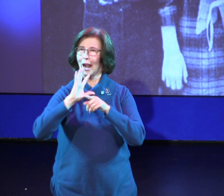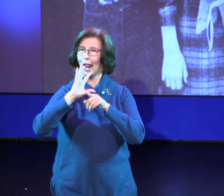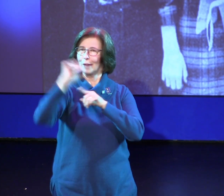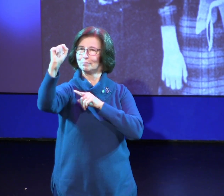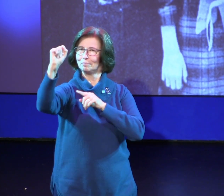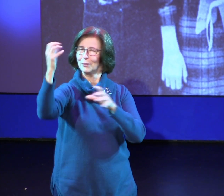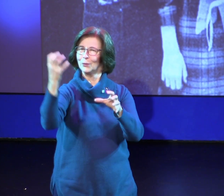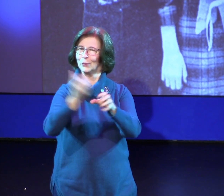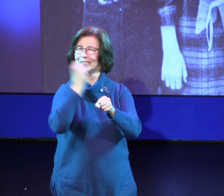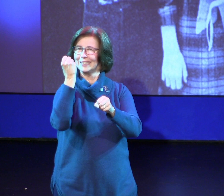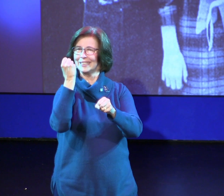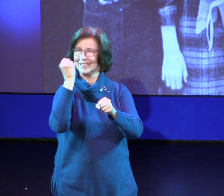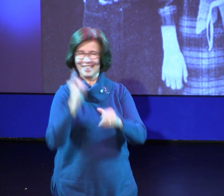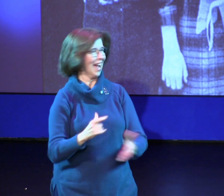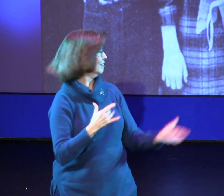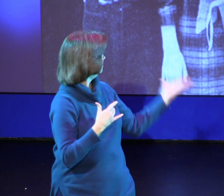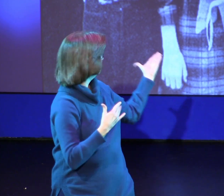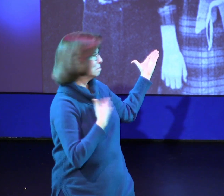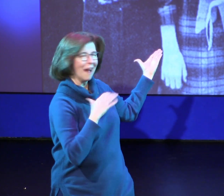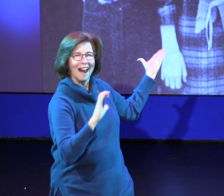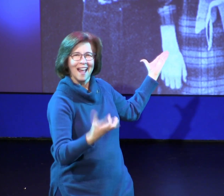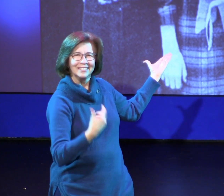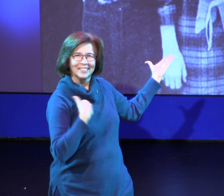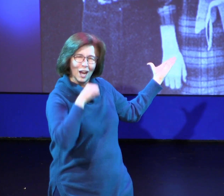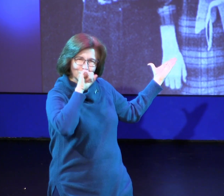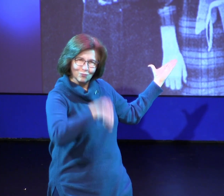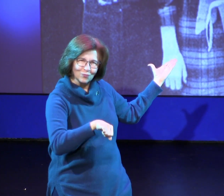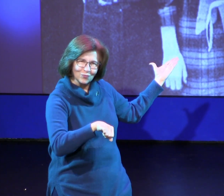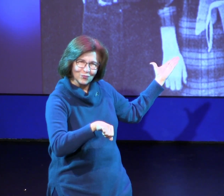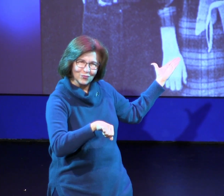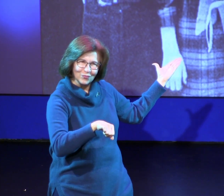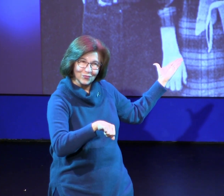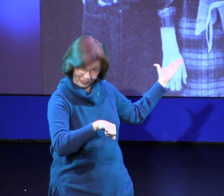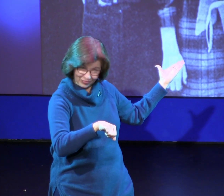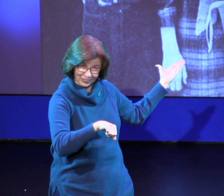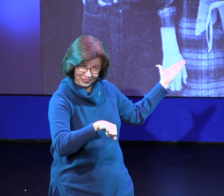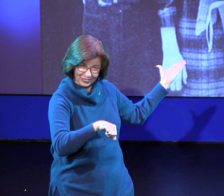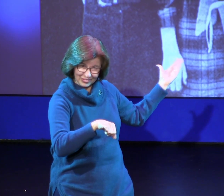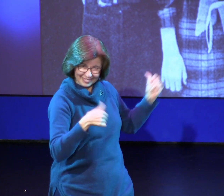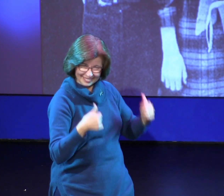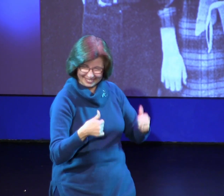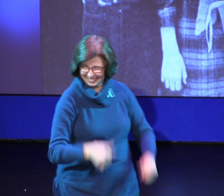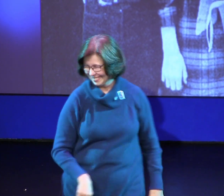a class, we started getting better and better. And you can see we won this pennant. Good for